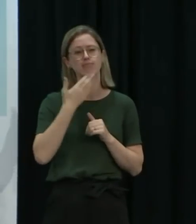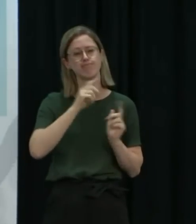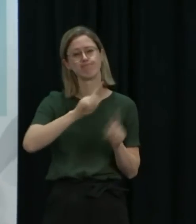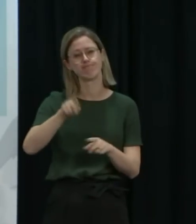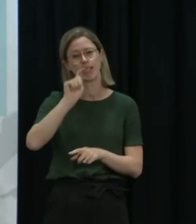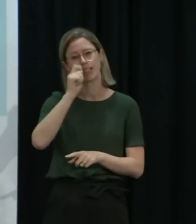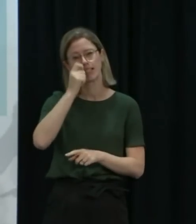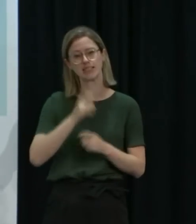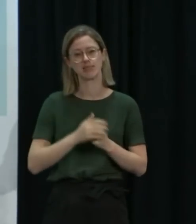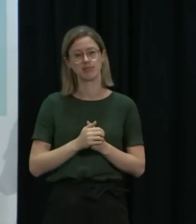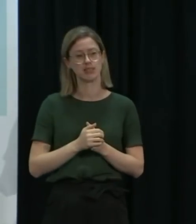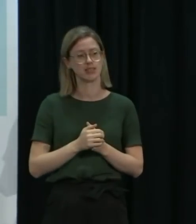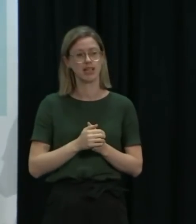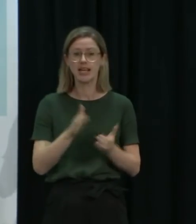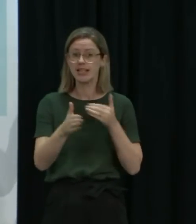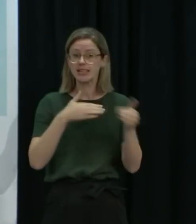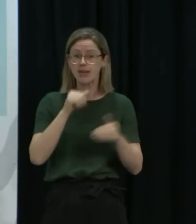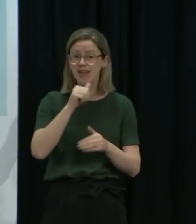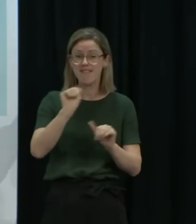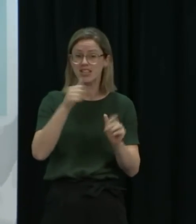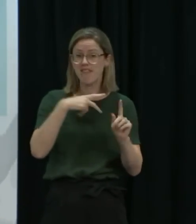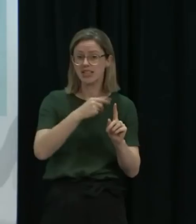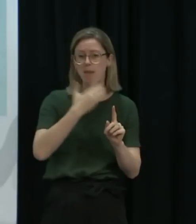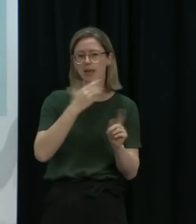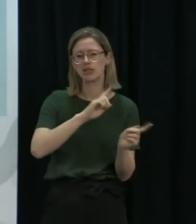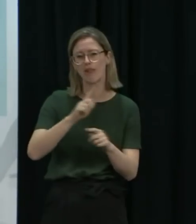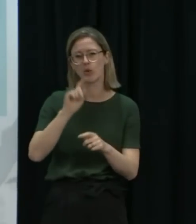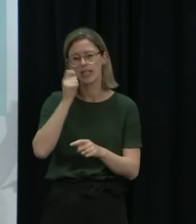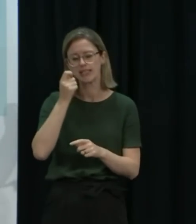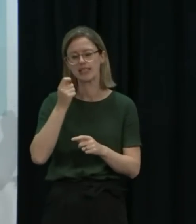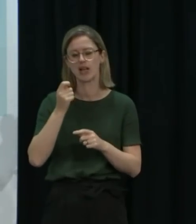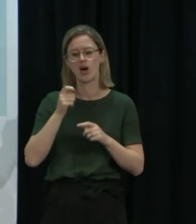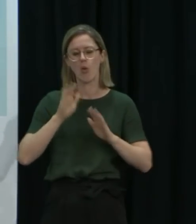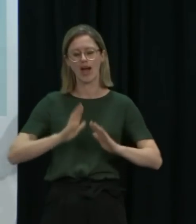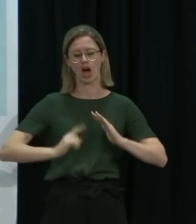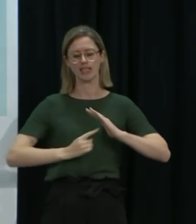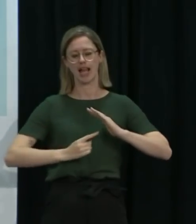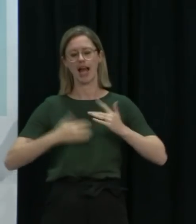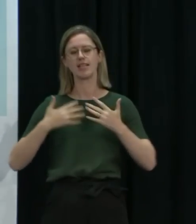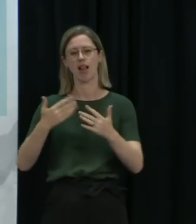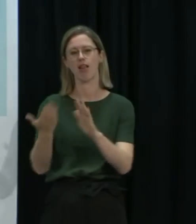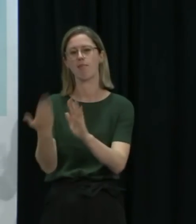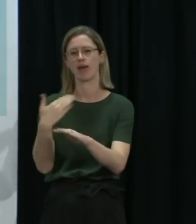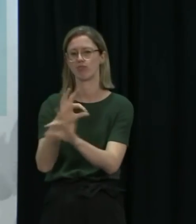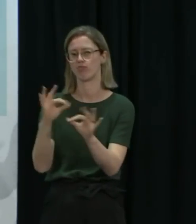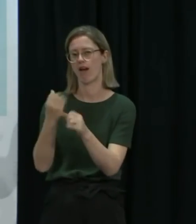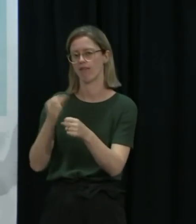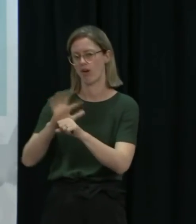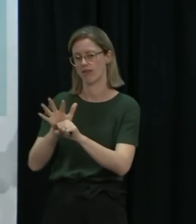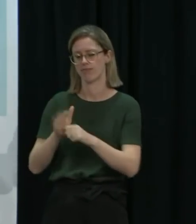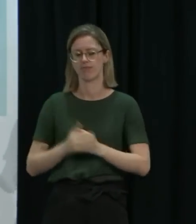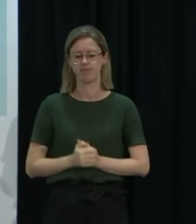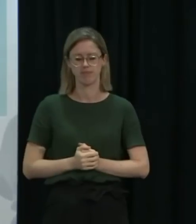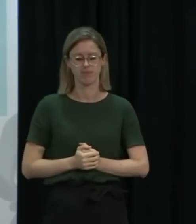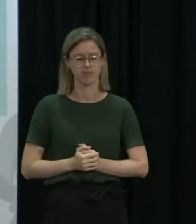tested, even if you are vaccinated, and remain isolated until you return a negative test result.